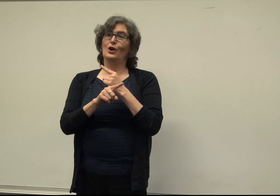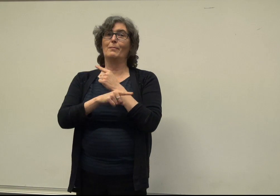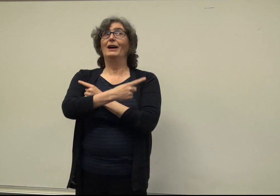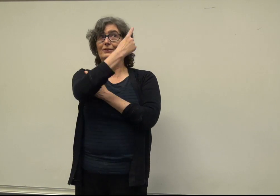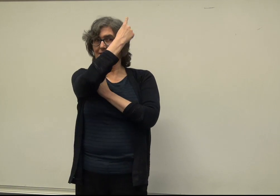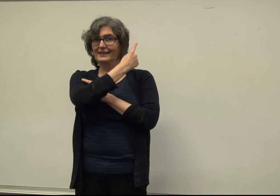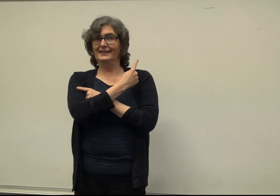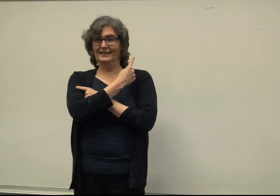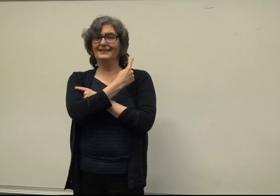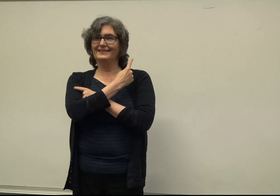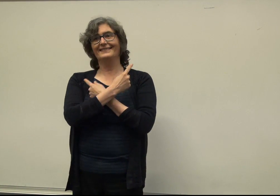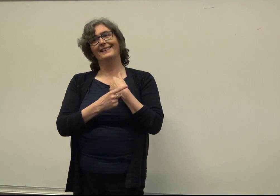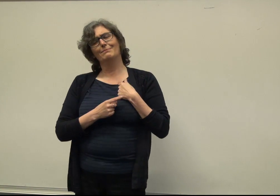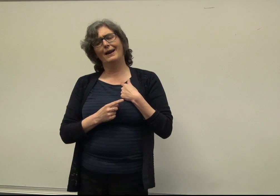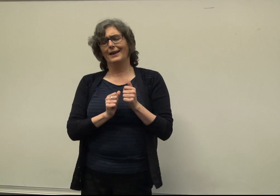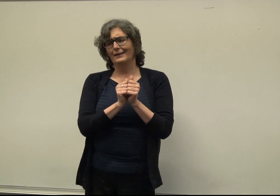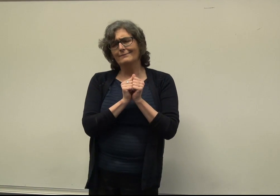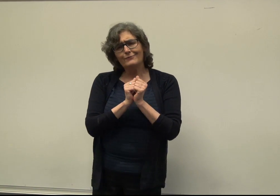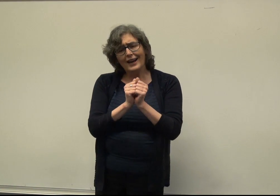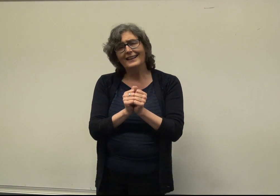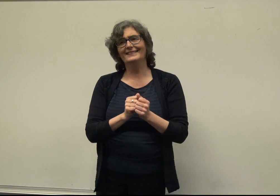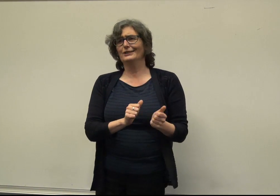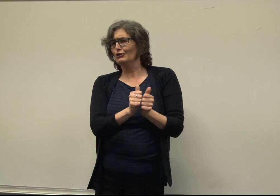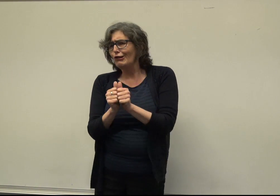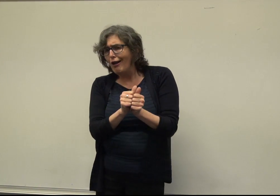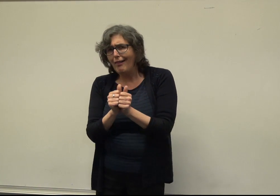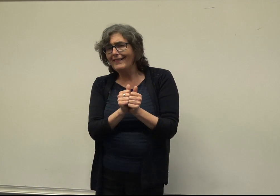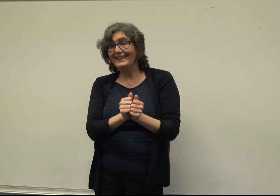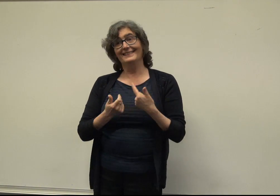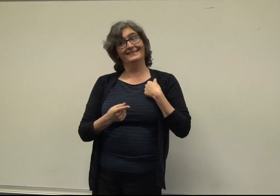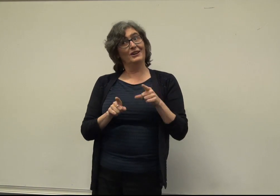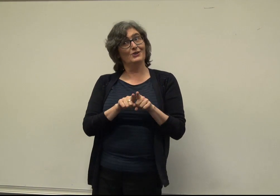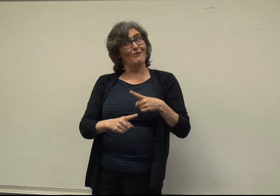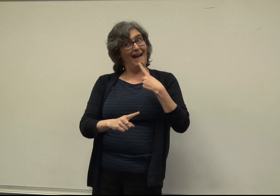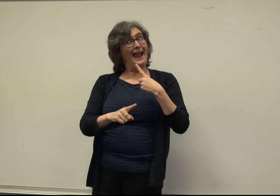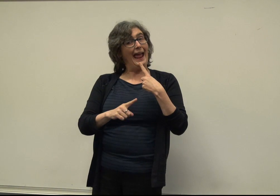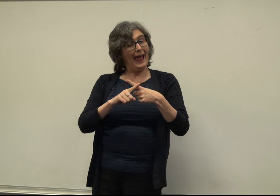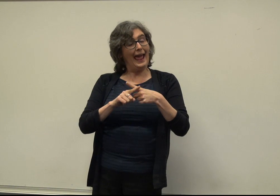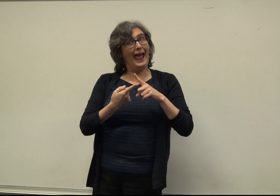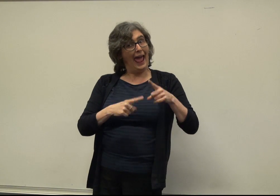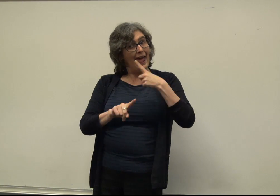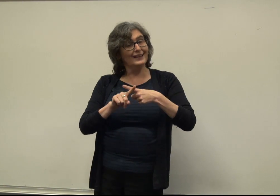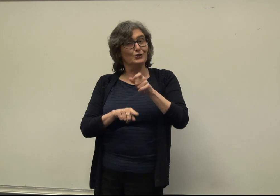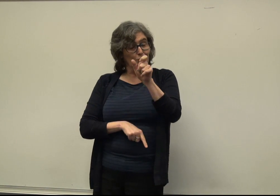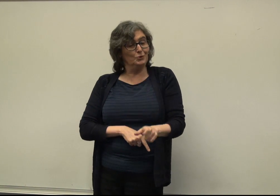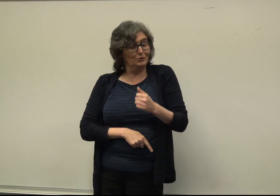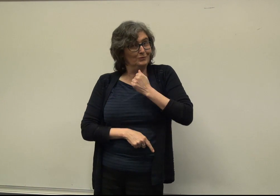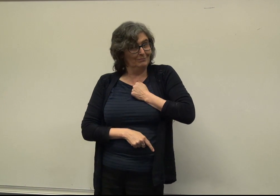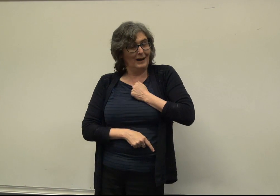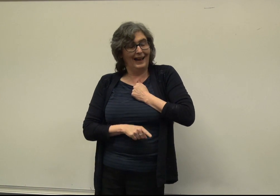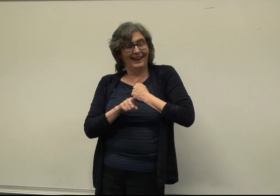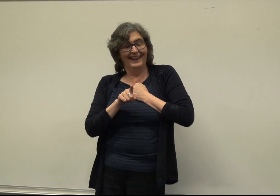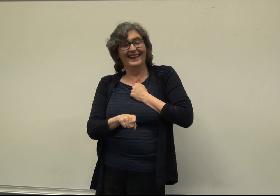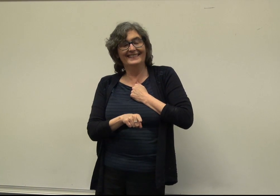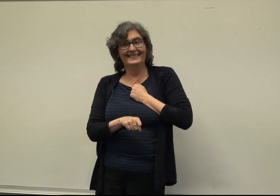and ex-student, believe it or not, Gladys Tang did a PhD with me many years